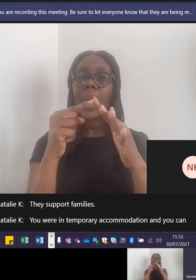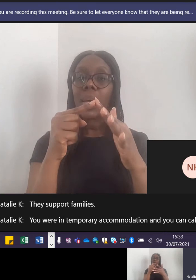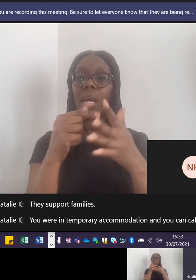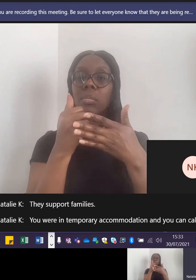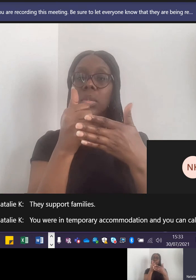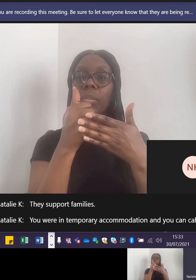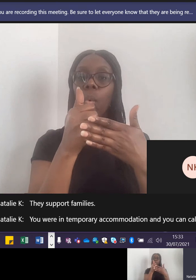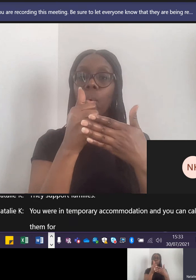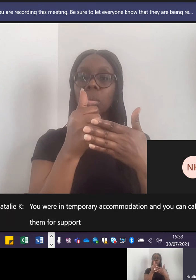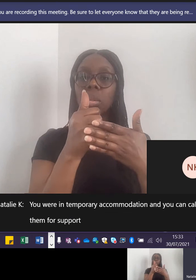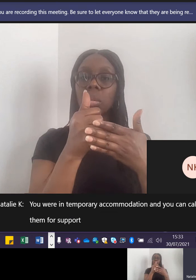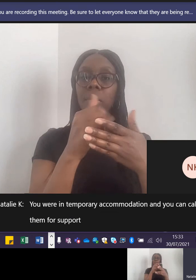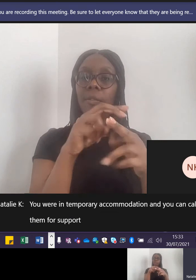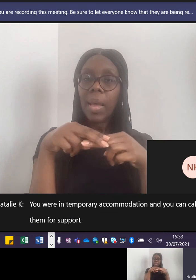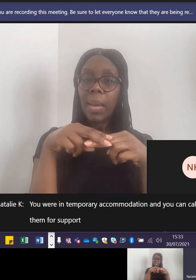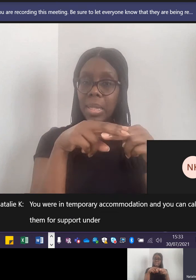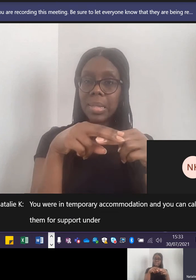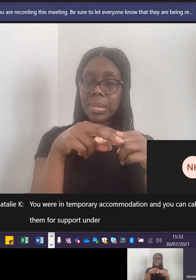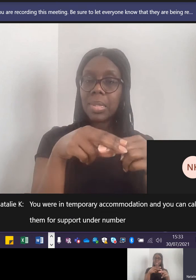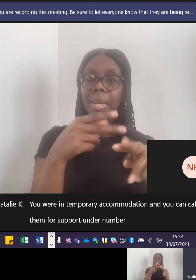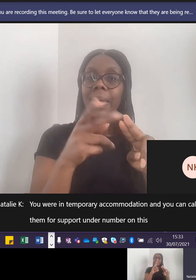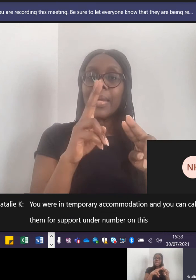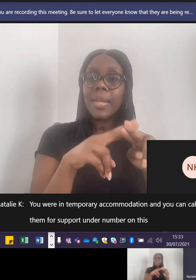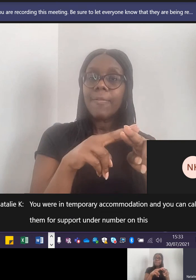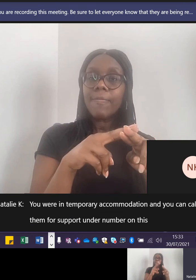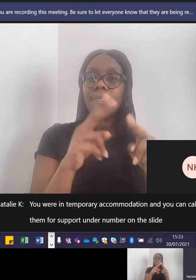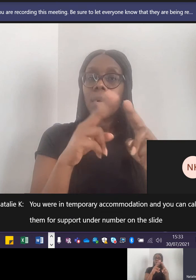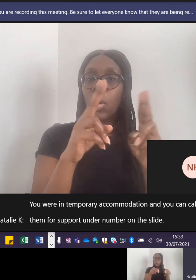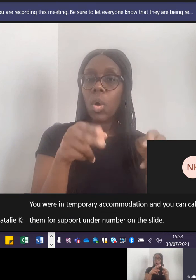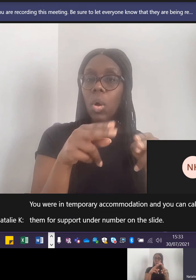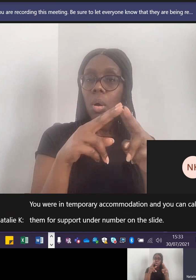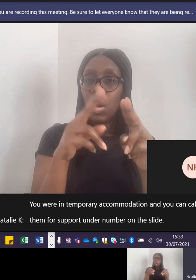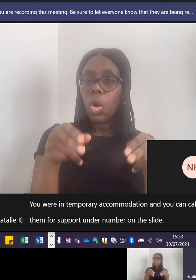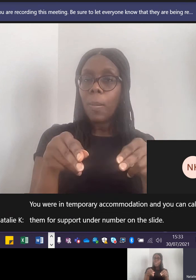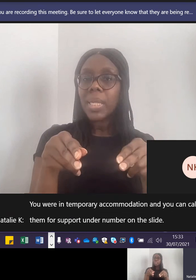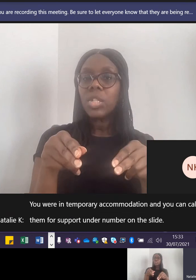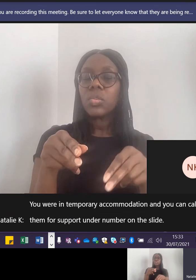them for support on the number on the slide.